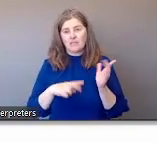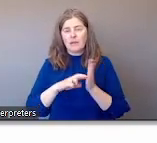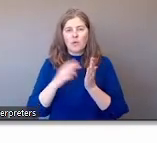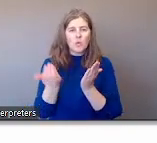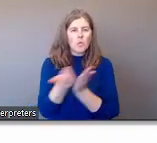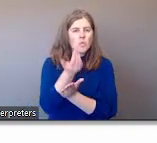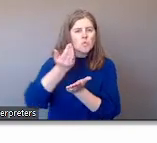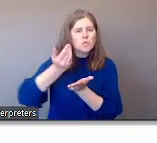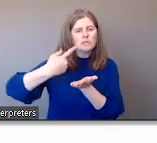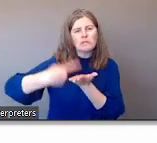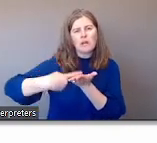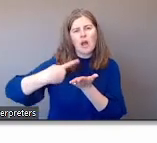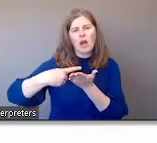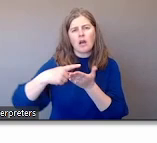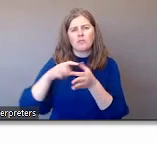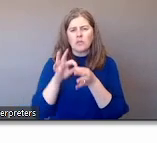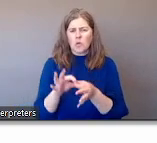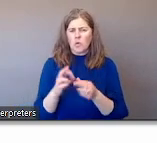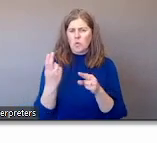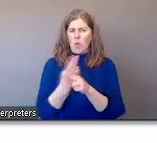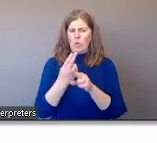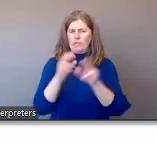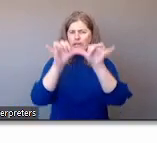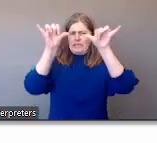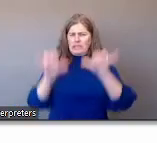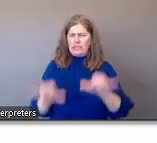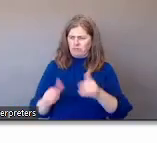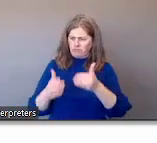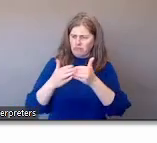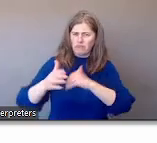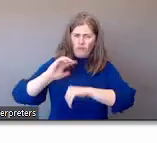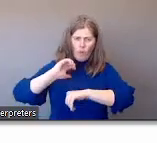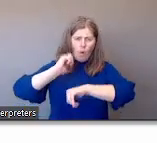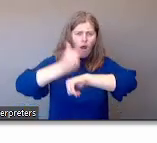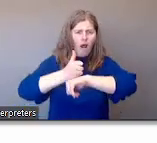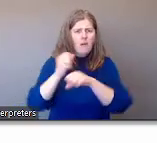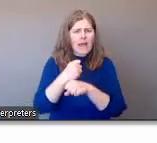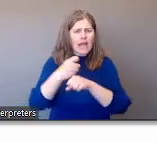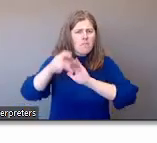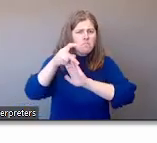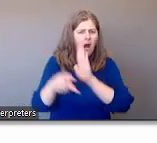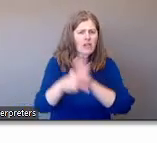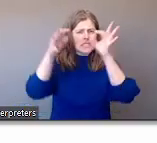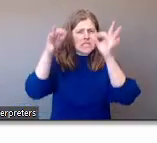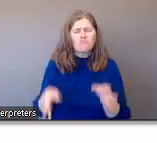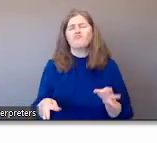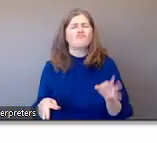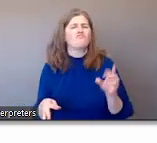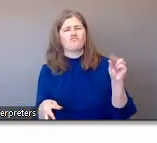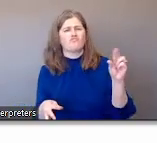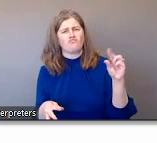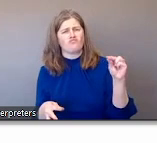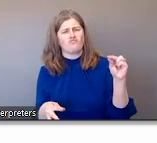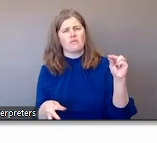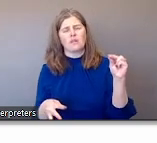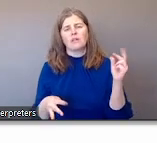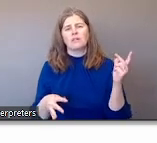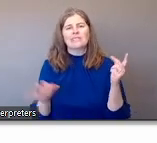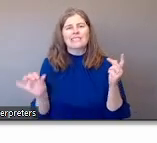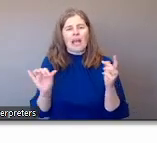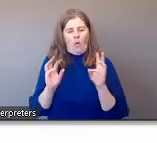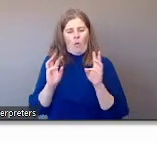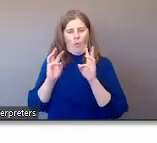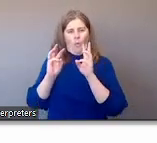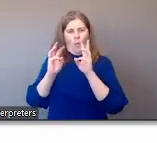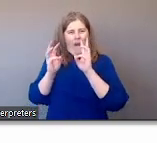discussions about using this new system for making statewide policy decisions. Just like the weather isn't the